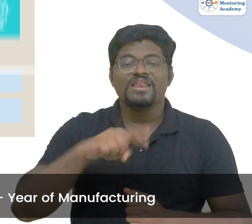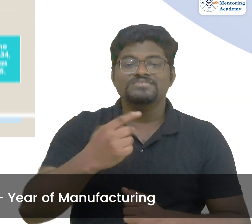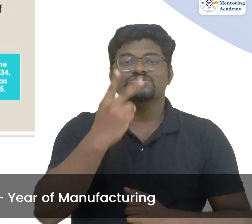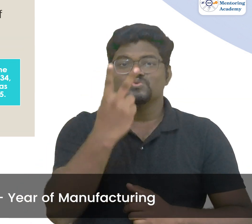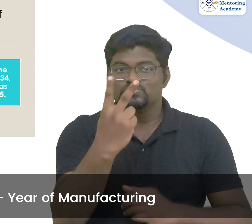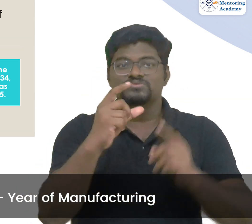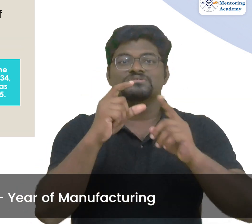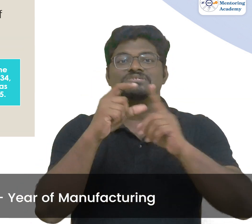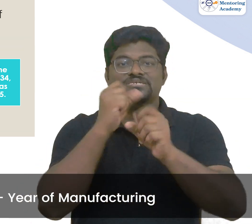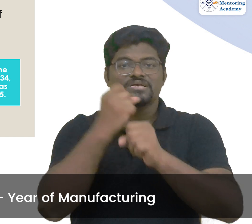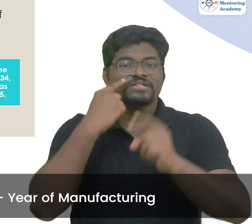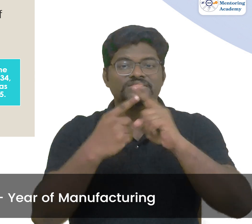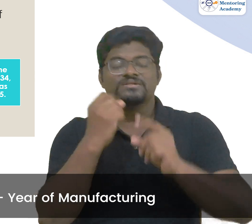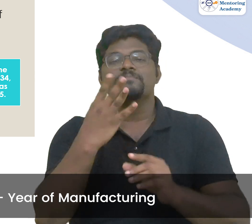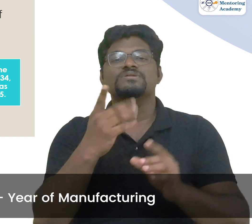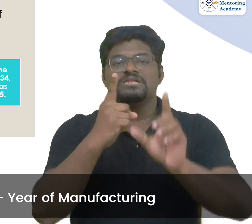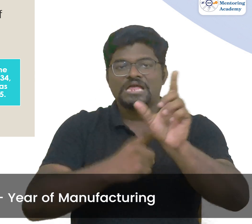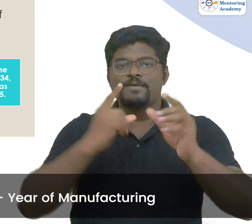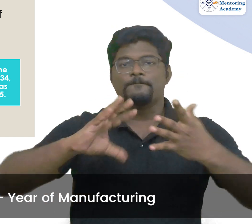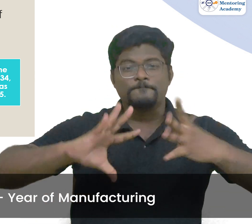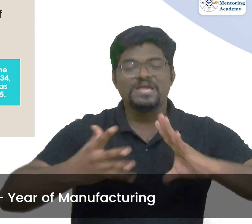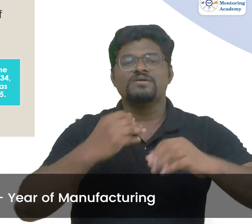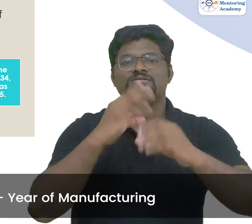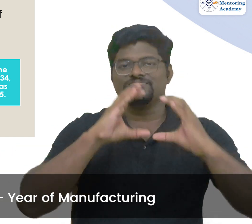Next to digits, year of manufacturing.